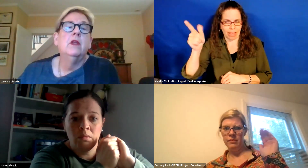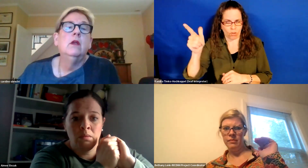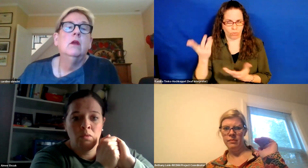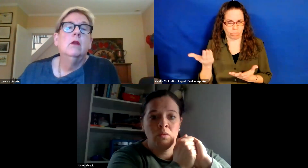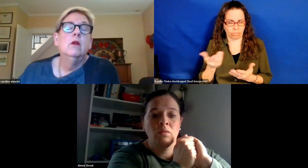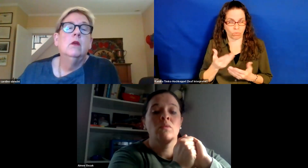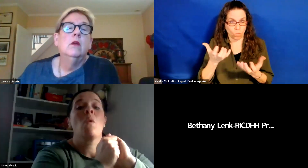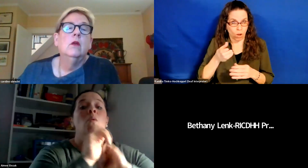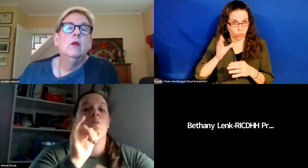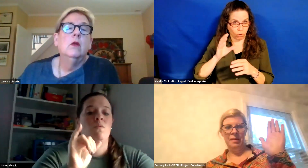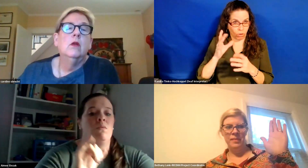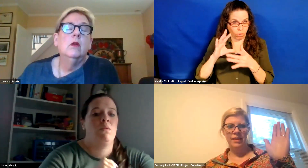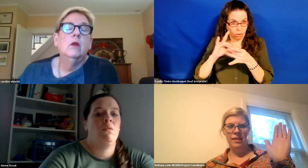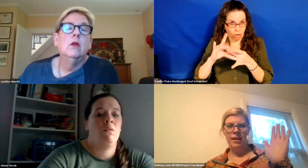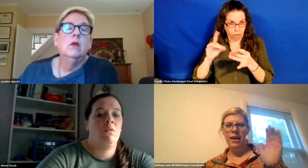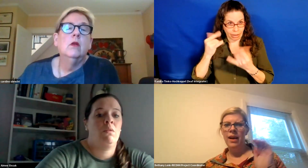Bethany?